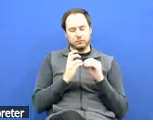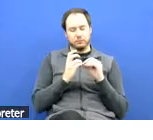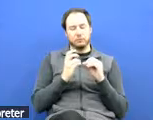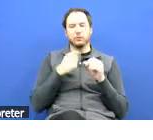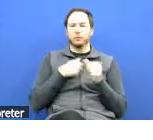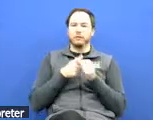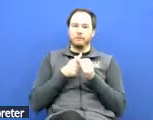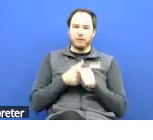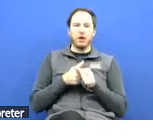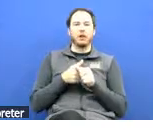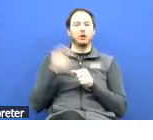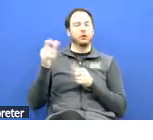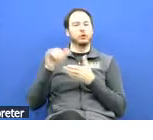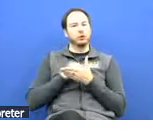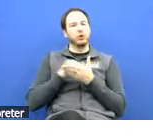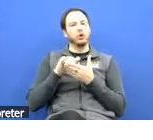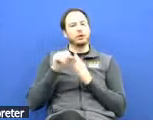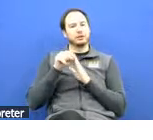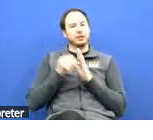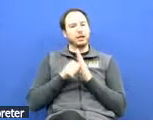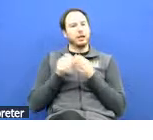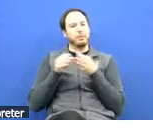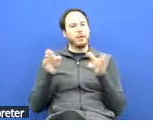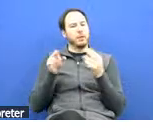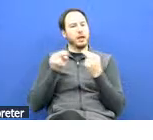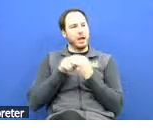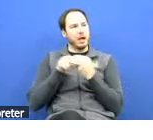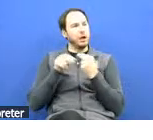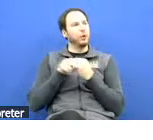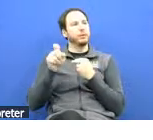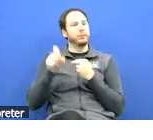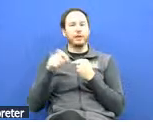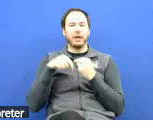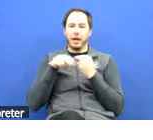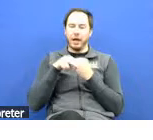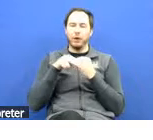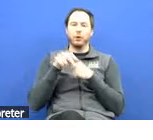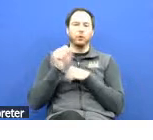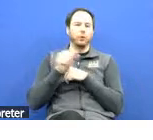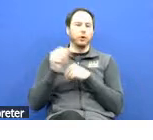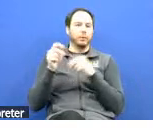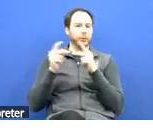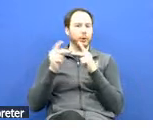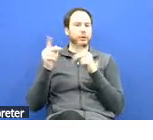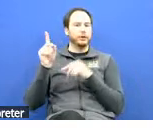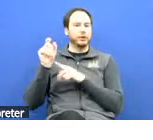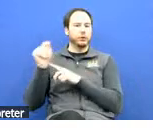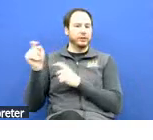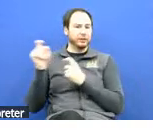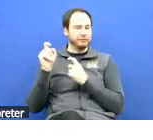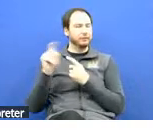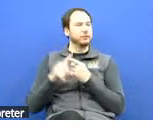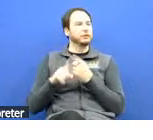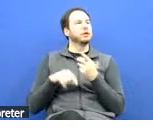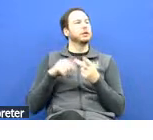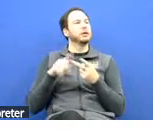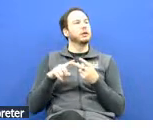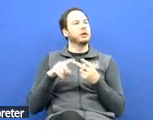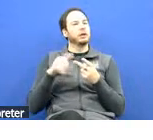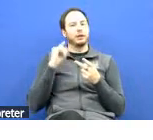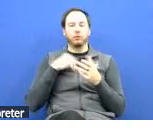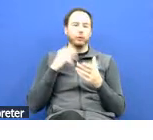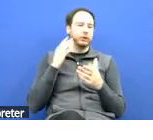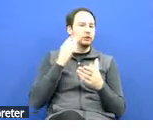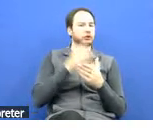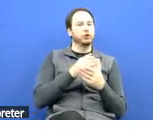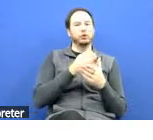of New York State public highways. So we need highway work permits from the DOT. If we are disturbing more than 1